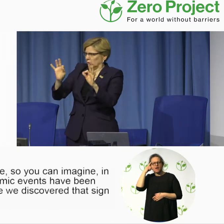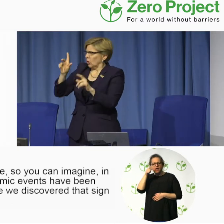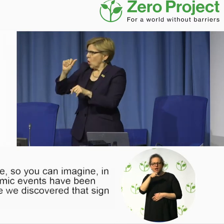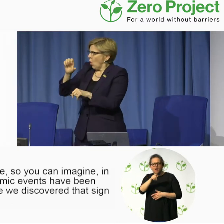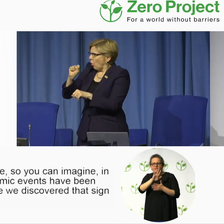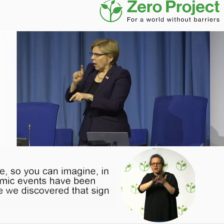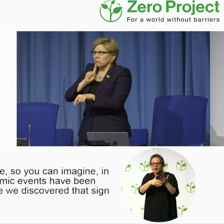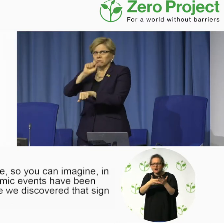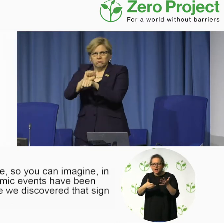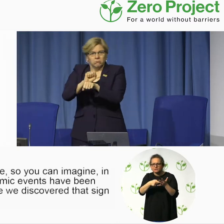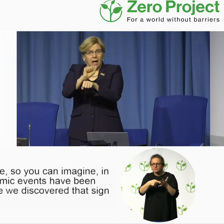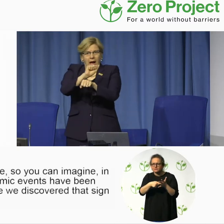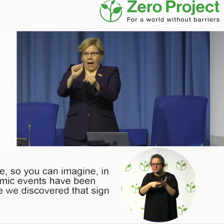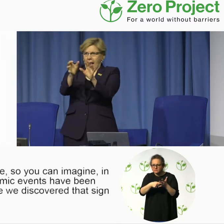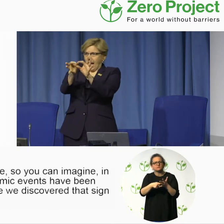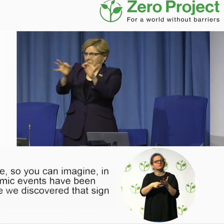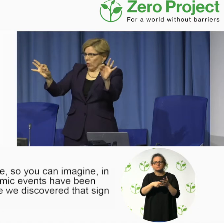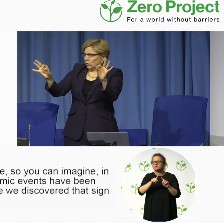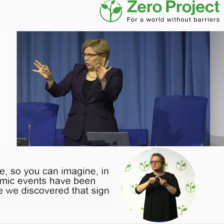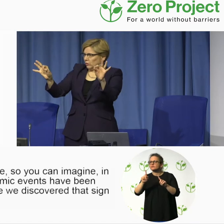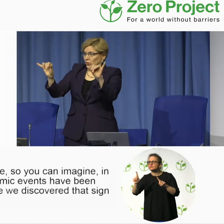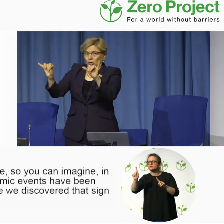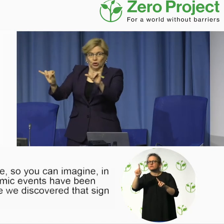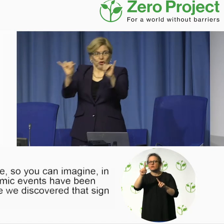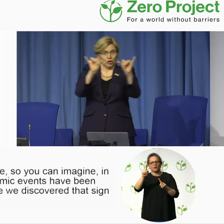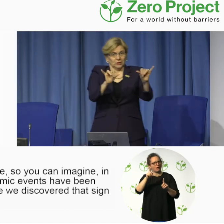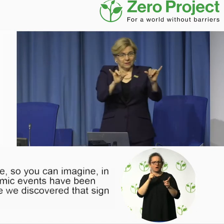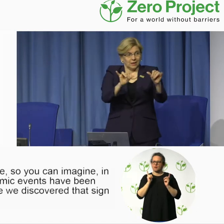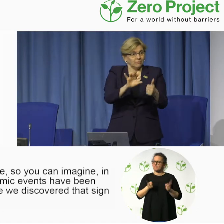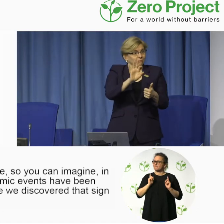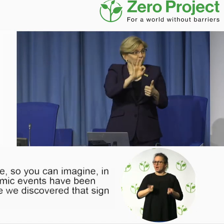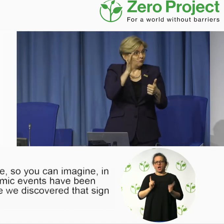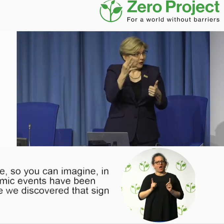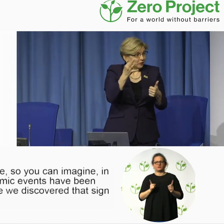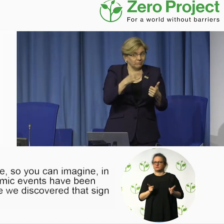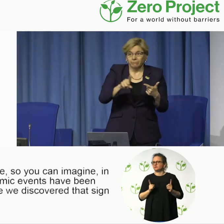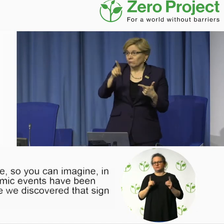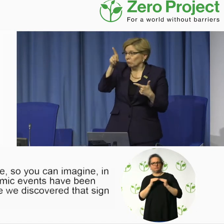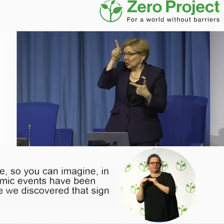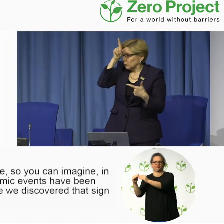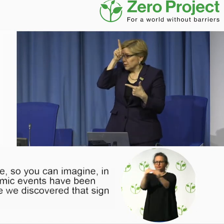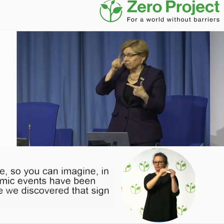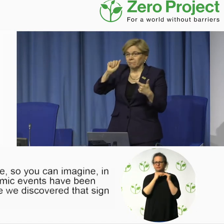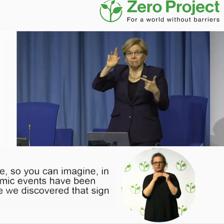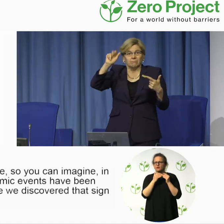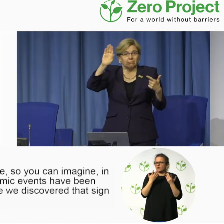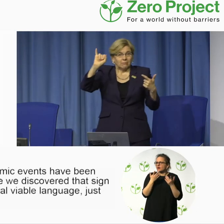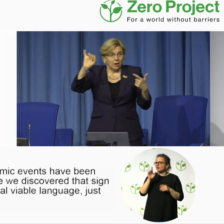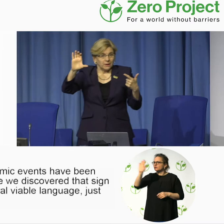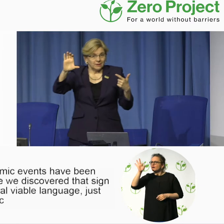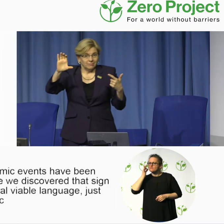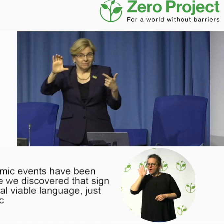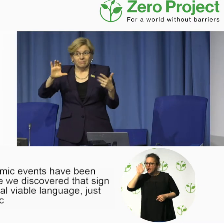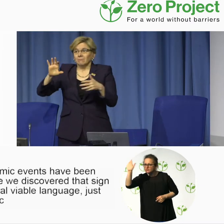America, American Sign Language, was seen as a natural, viable language, just like spoken